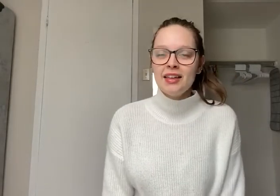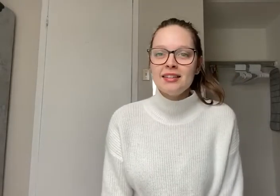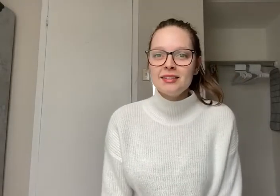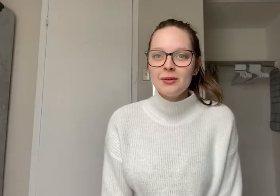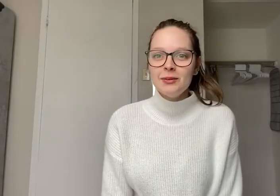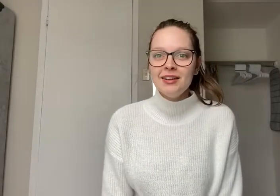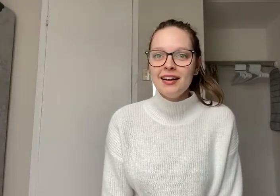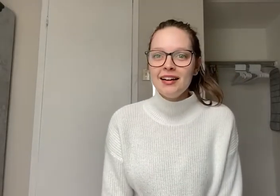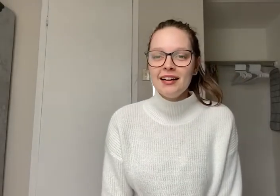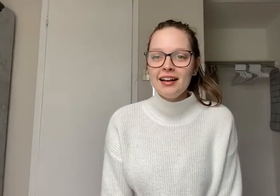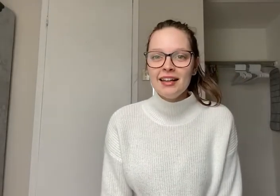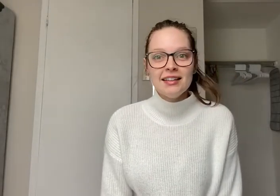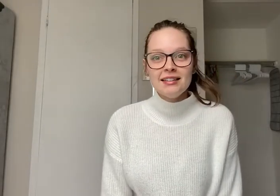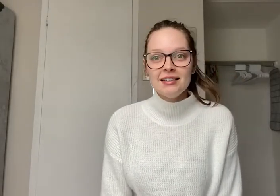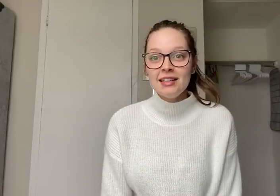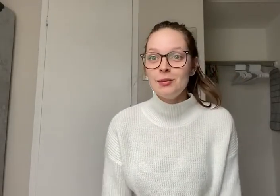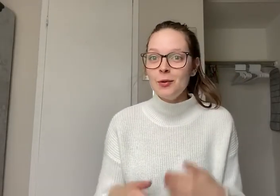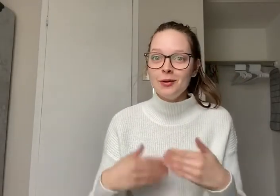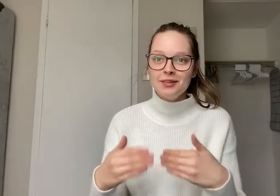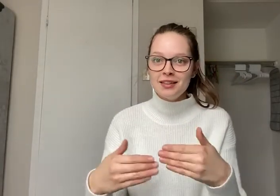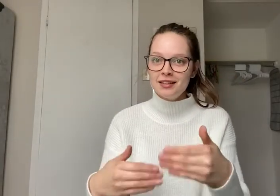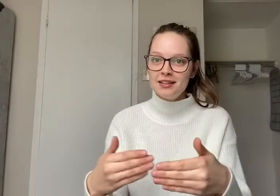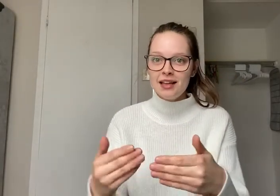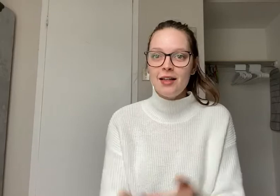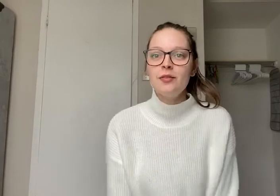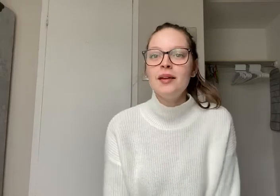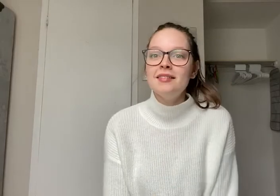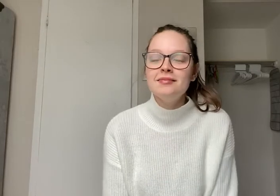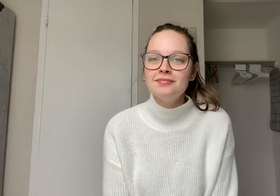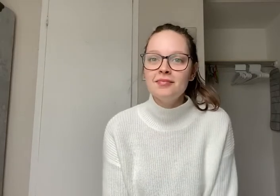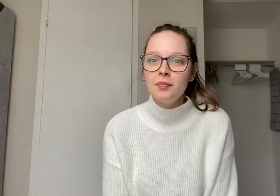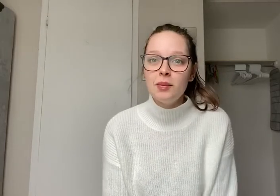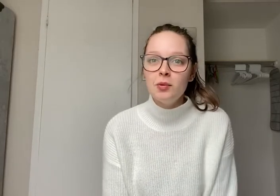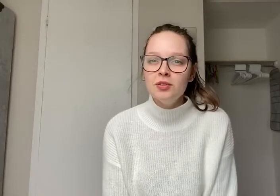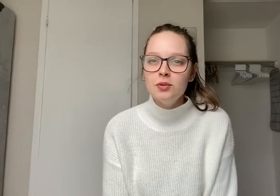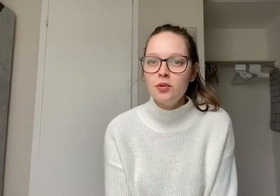So I can keep going with the alphabet. Maybe we'll do three